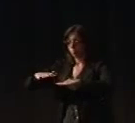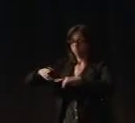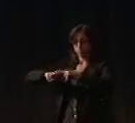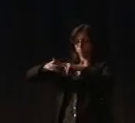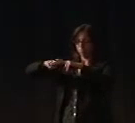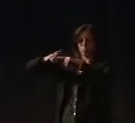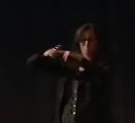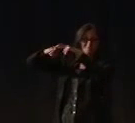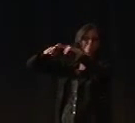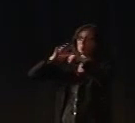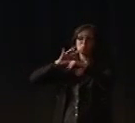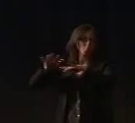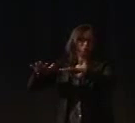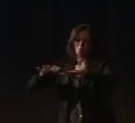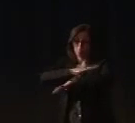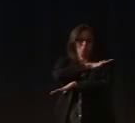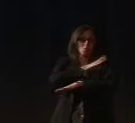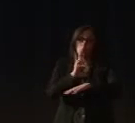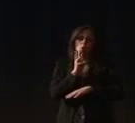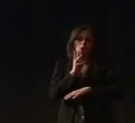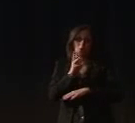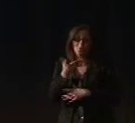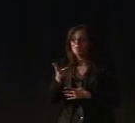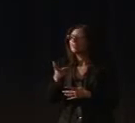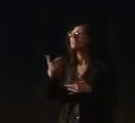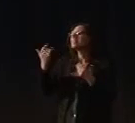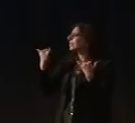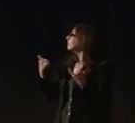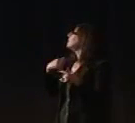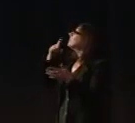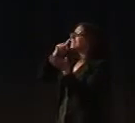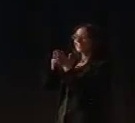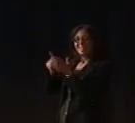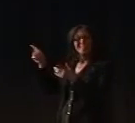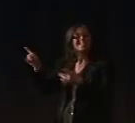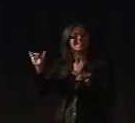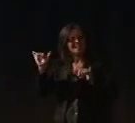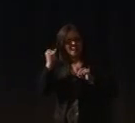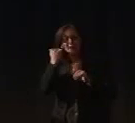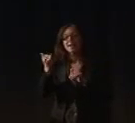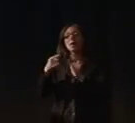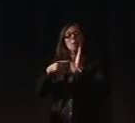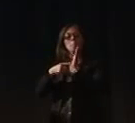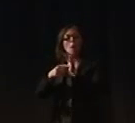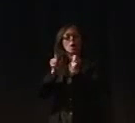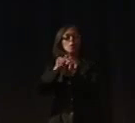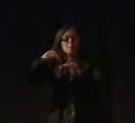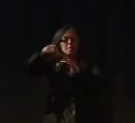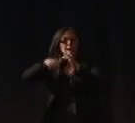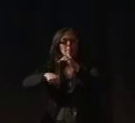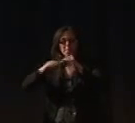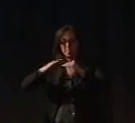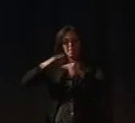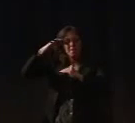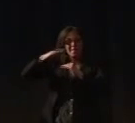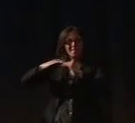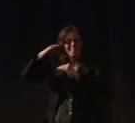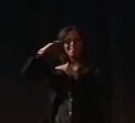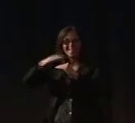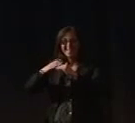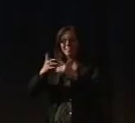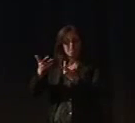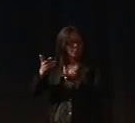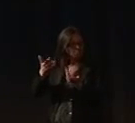different depth so that you begin this time to get sensitive to these pretty important matters of concern, which is what will happen